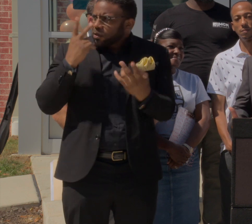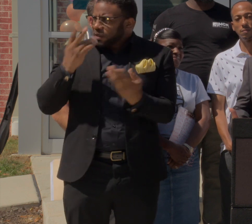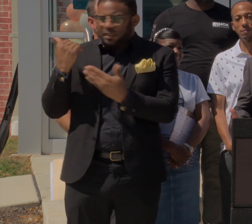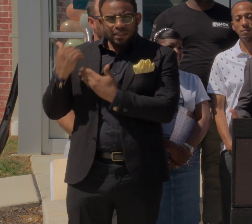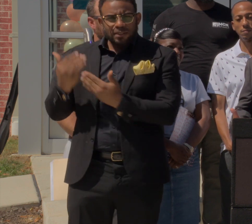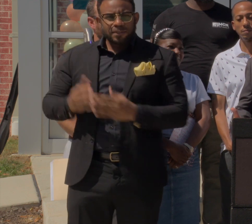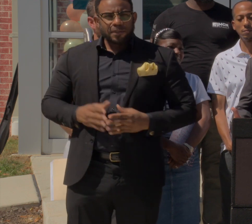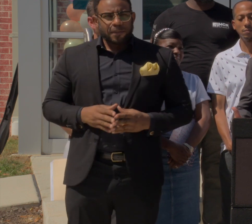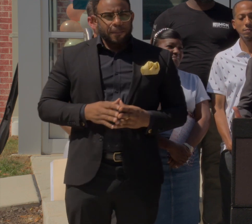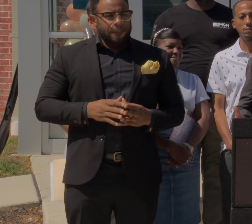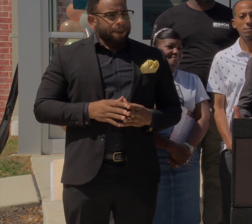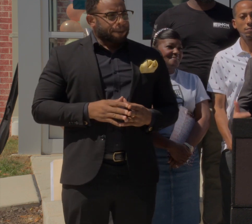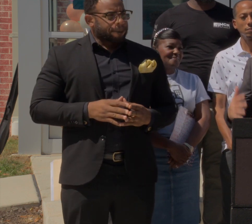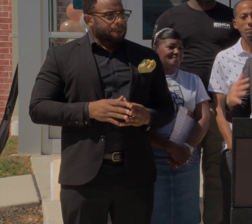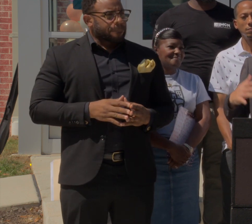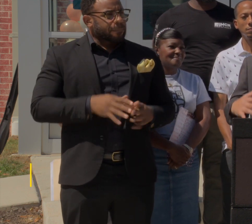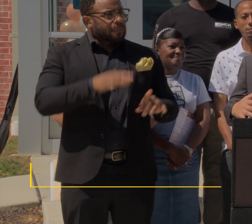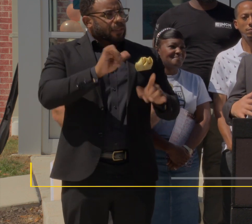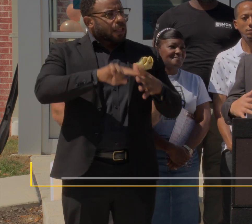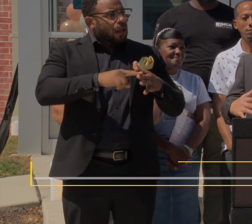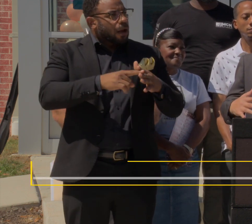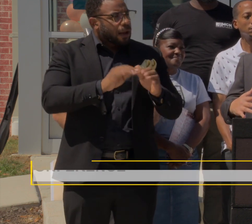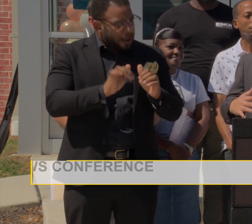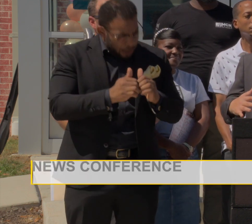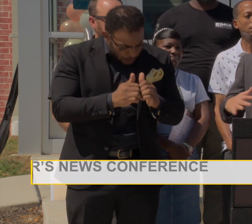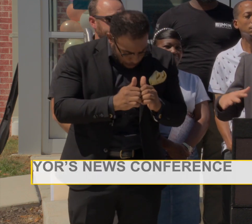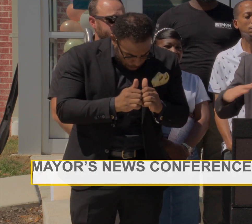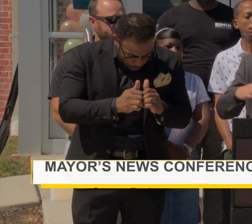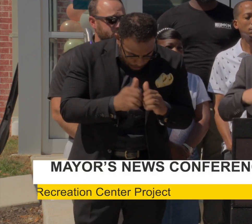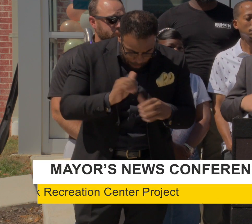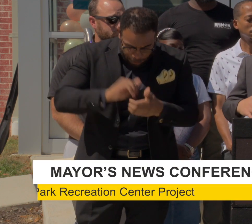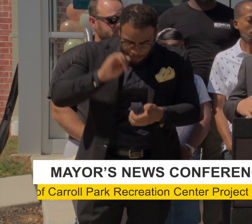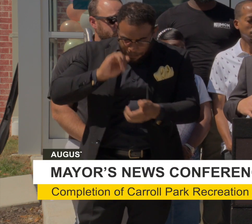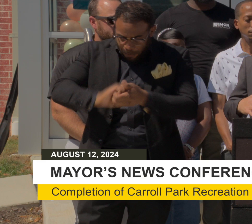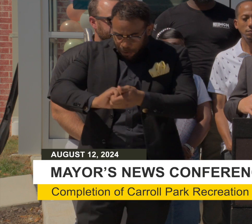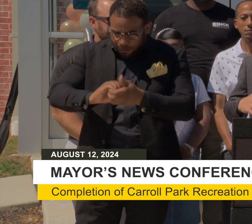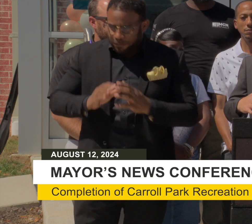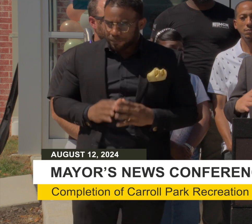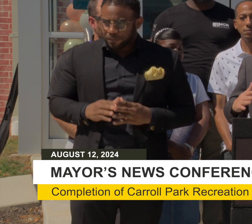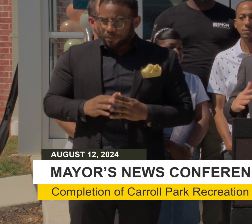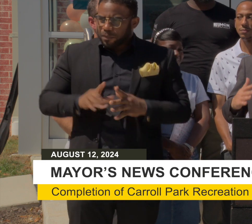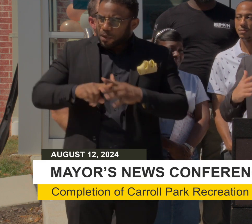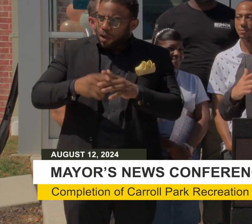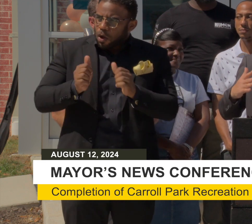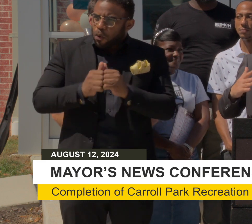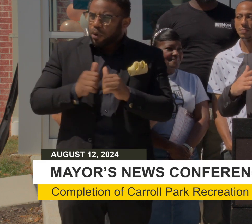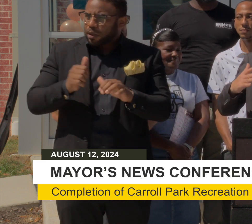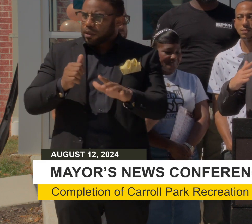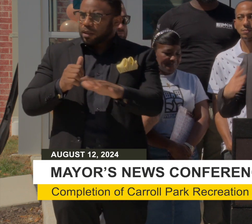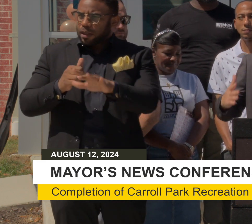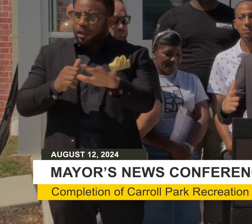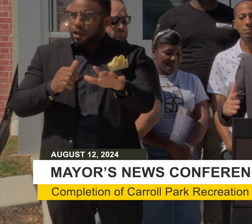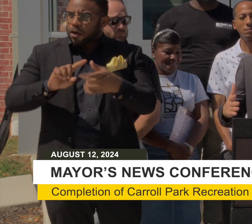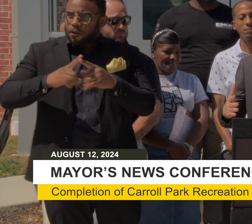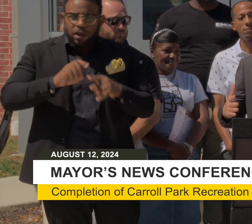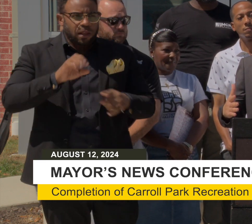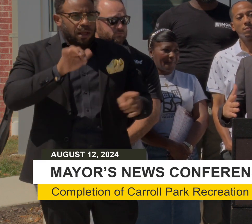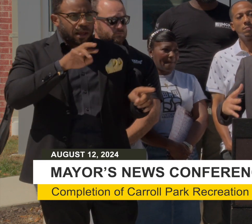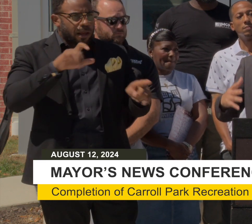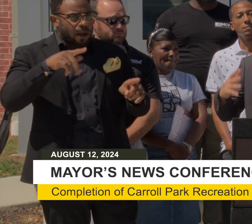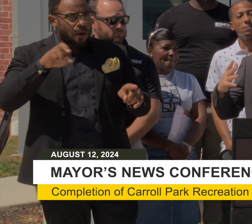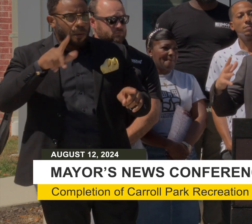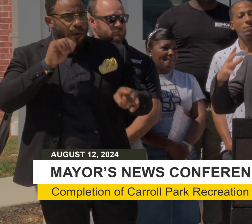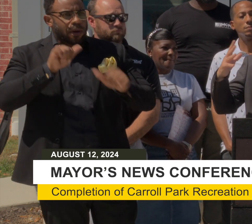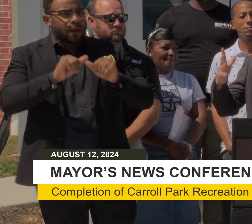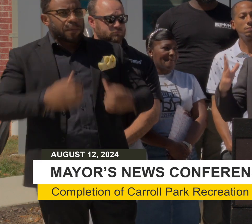see behind me. And that starts in partnership. It starts with Friends of Carroll Park, who